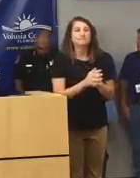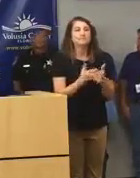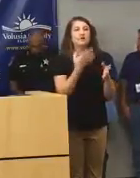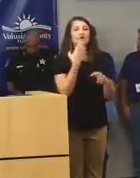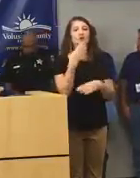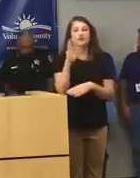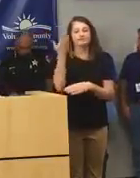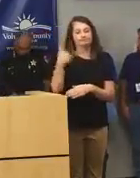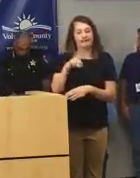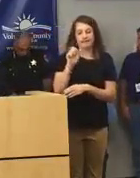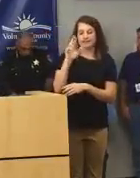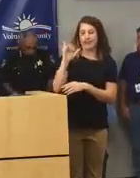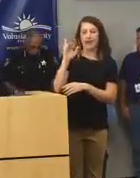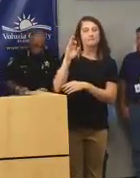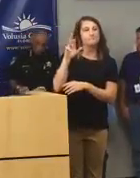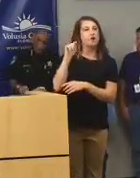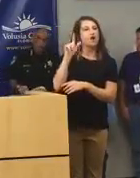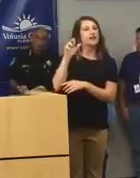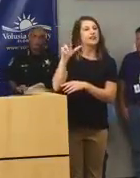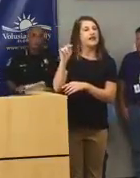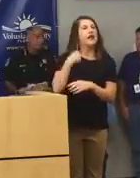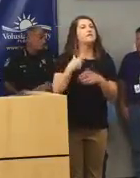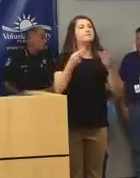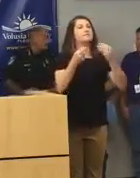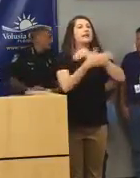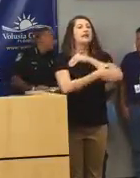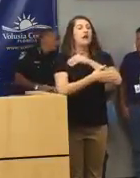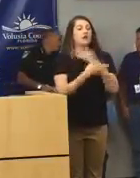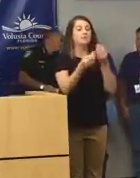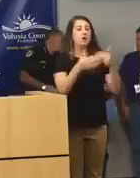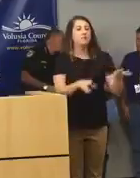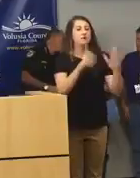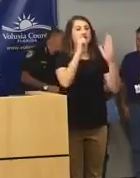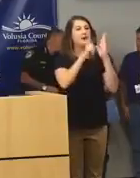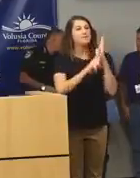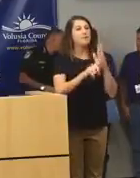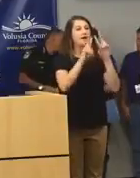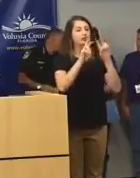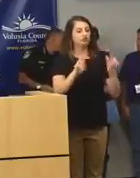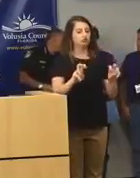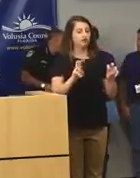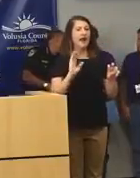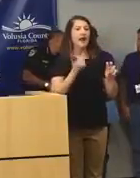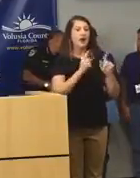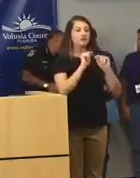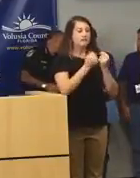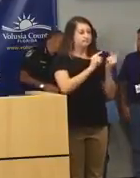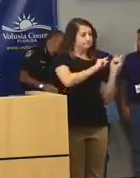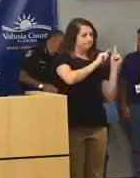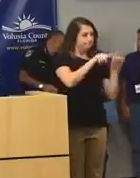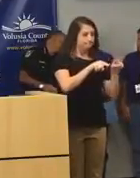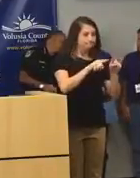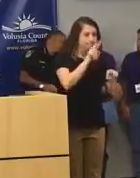Good afternoon, I'm Larry Bartlett, the county property appraiser. Our teams went out early this morning to assess